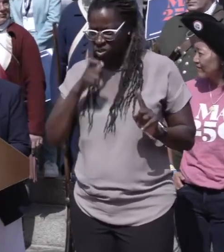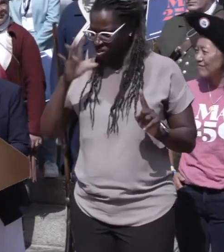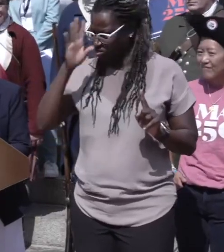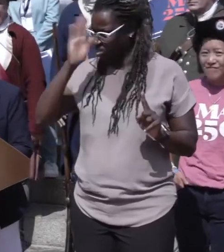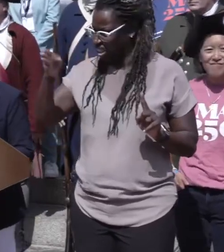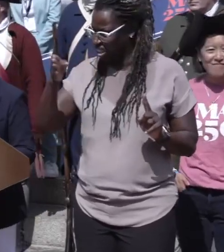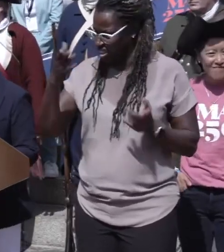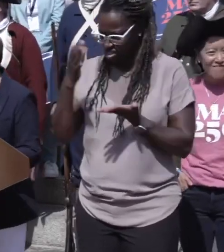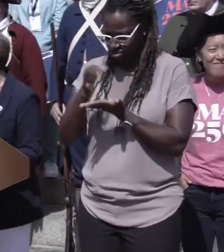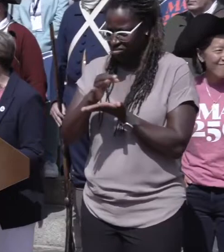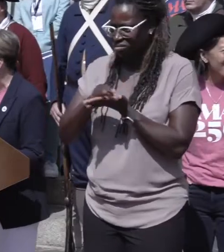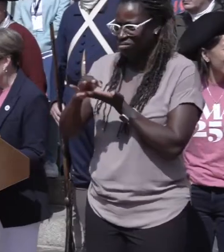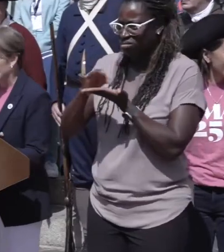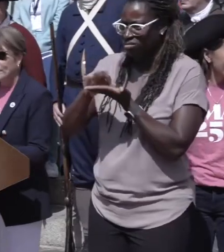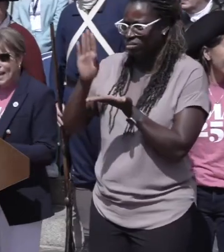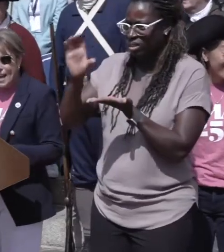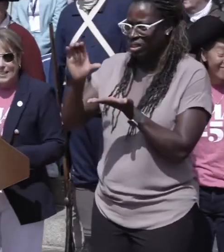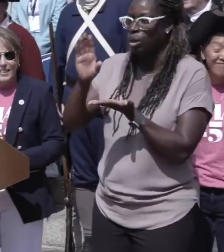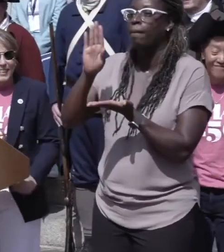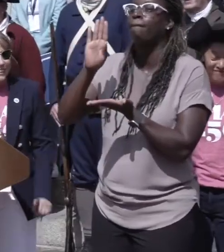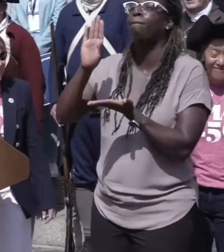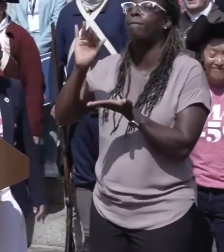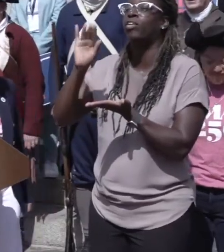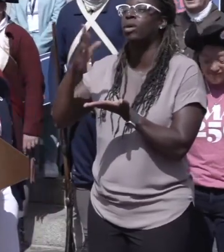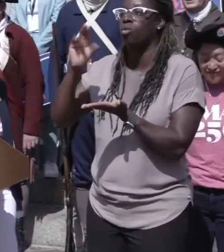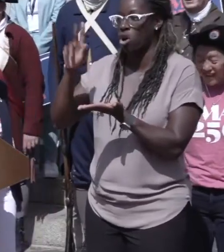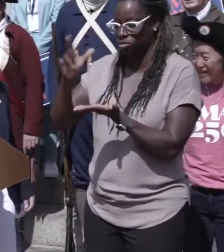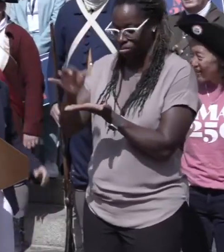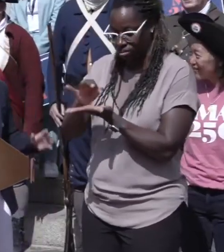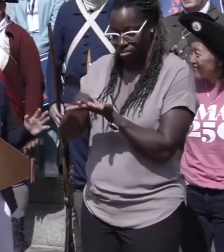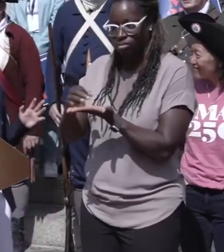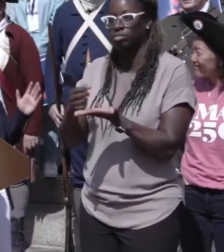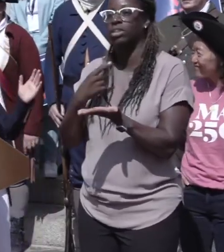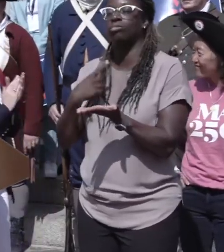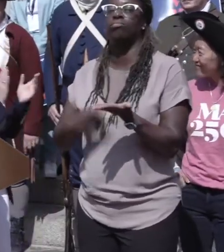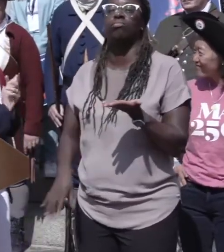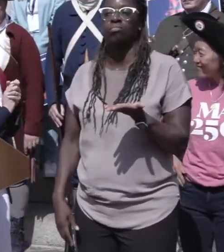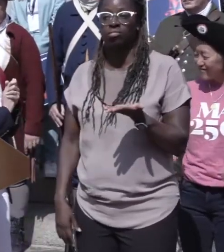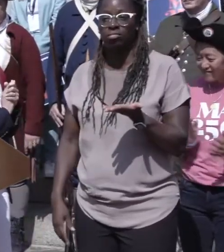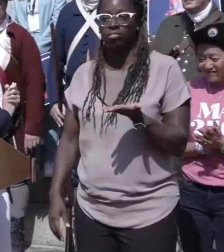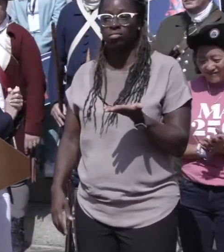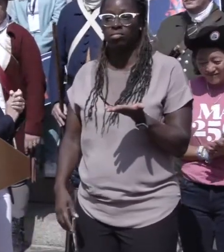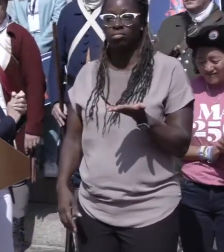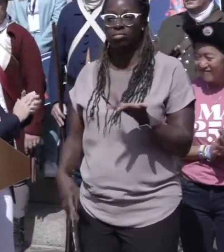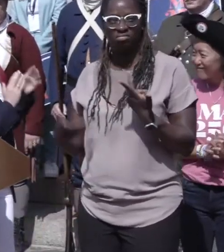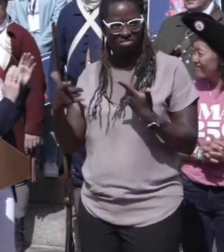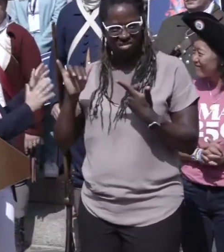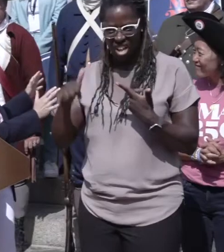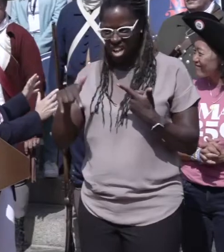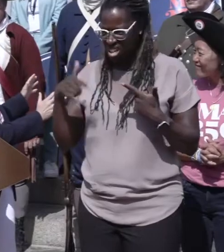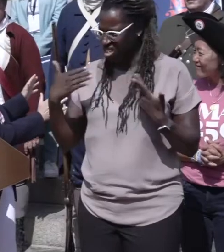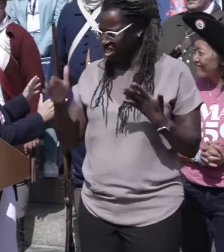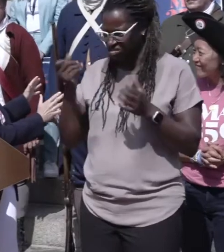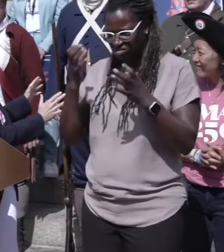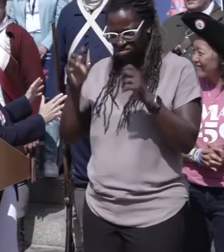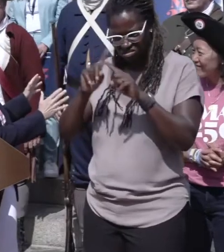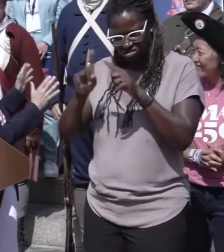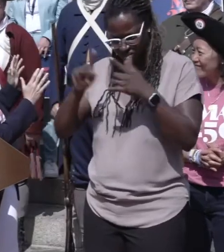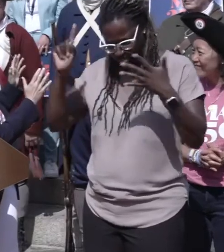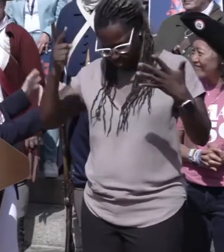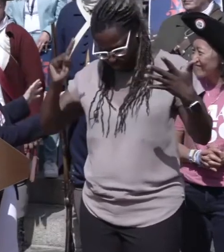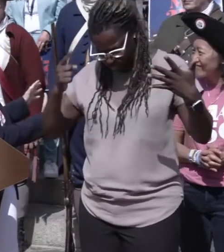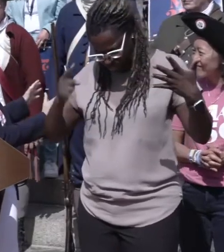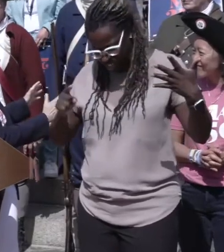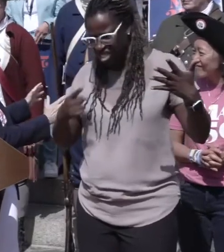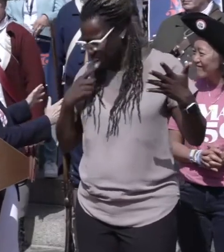rocket. Thank you, Worcester. Yes. Works for everyone. Great. Thank you, everybody, for standing